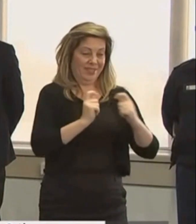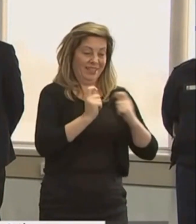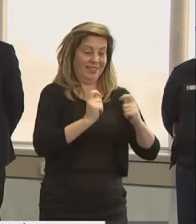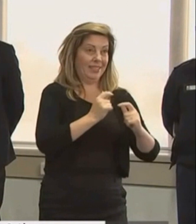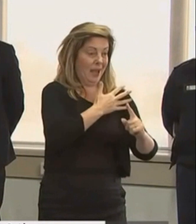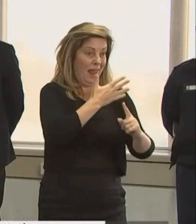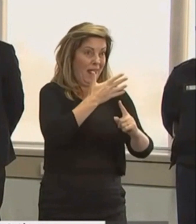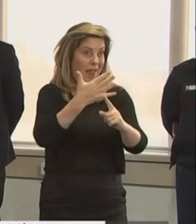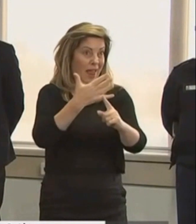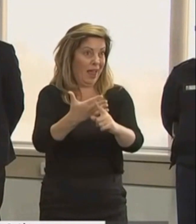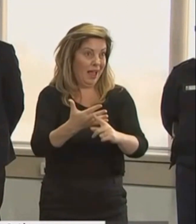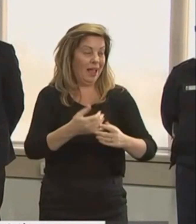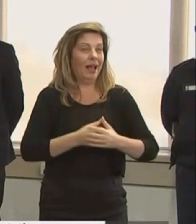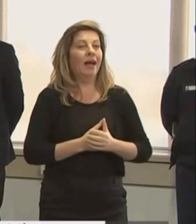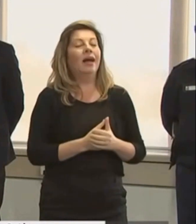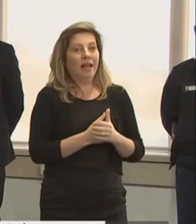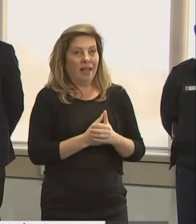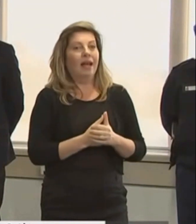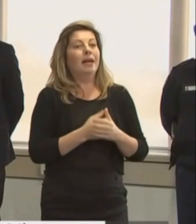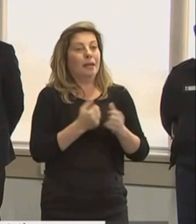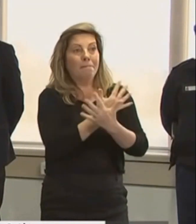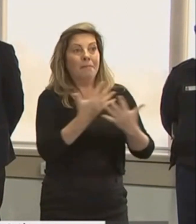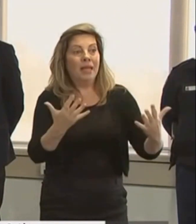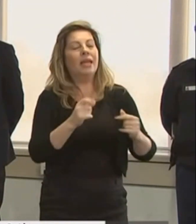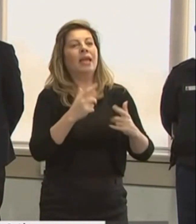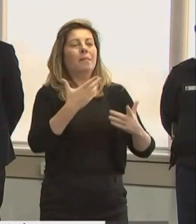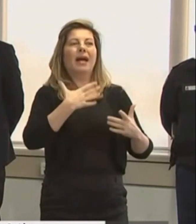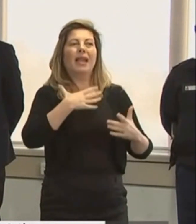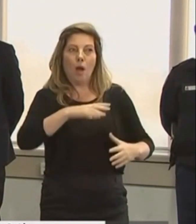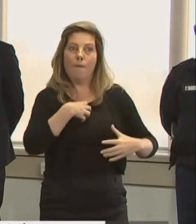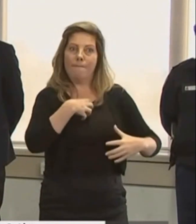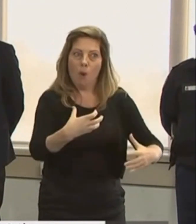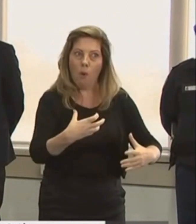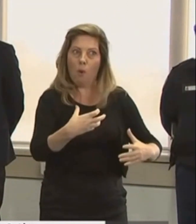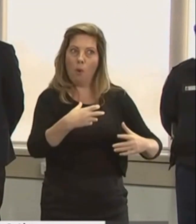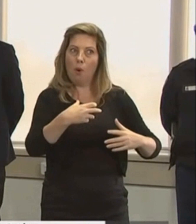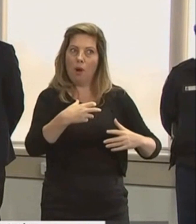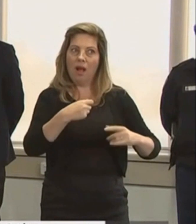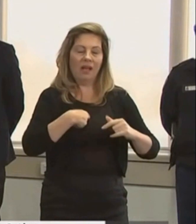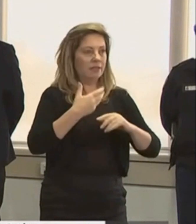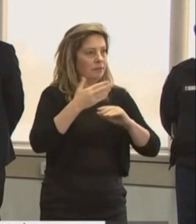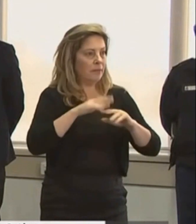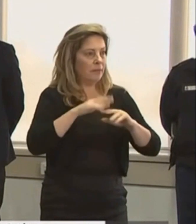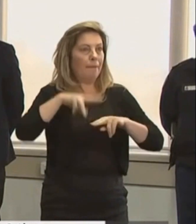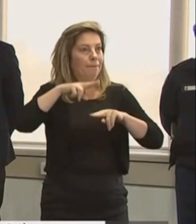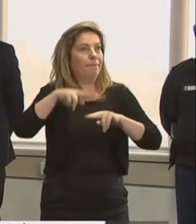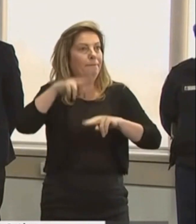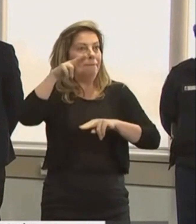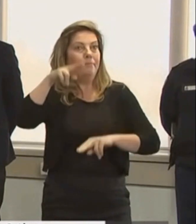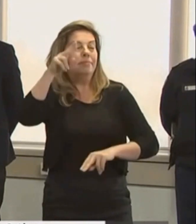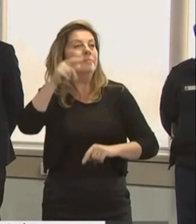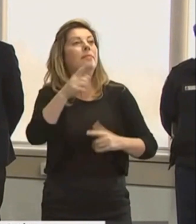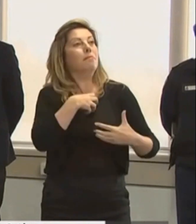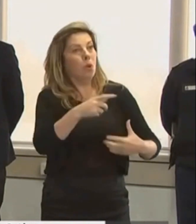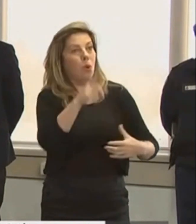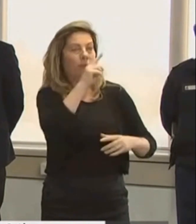418,427 people tested in New South Wales. So we have had a lot of people who've put their step forward to make sure they get tested. And what I'd like